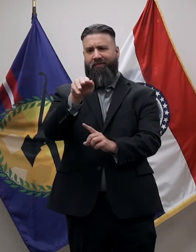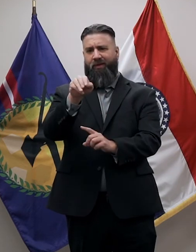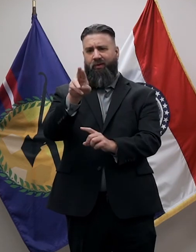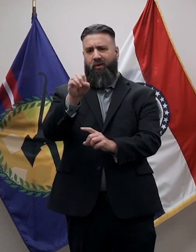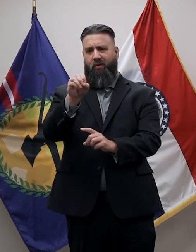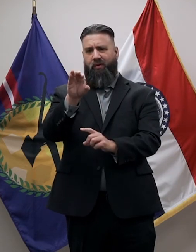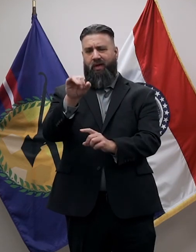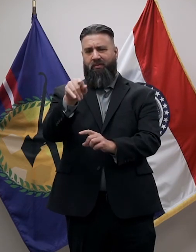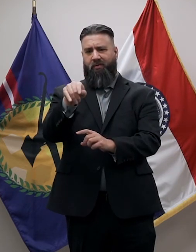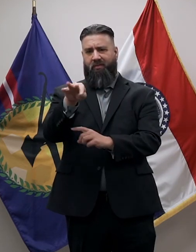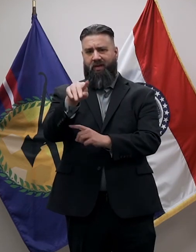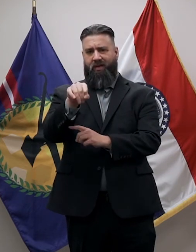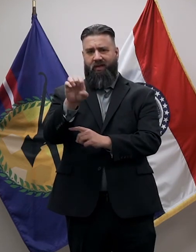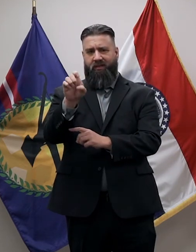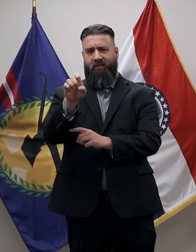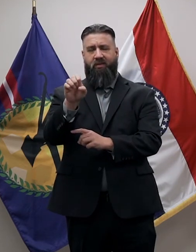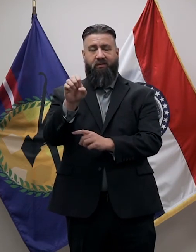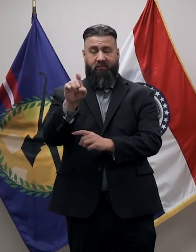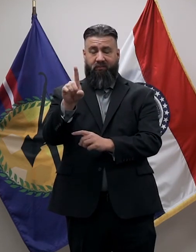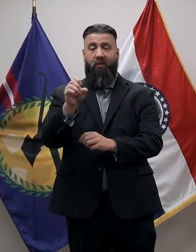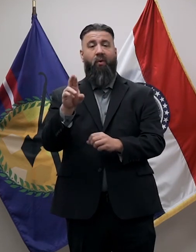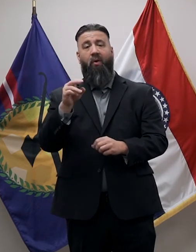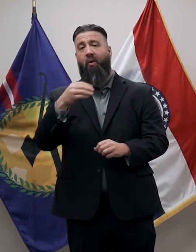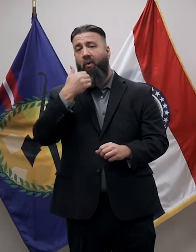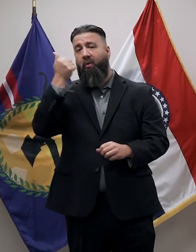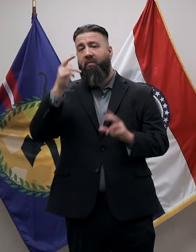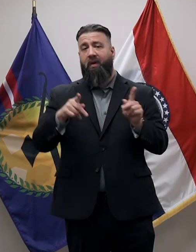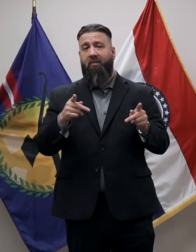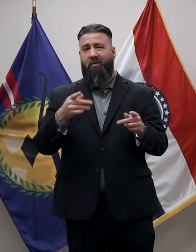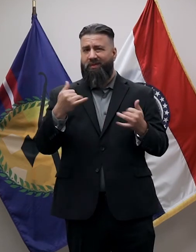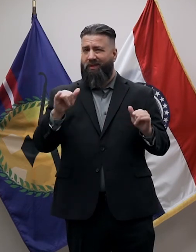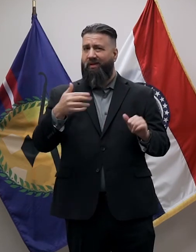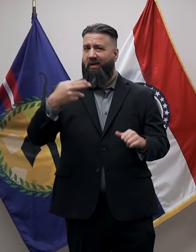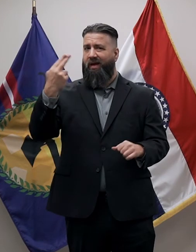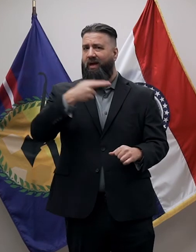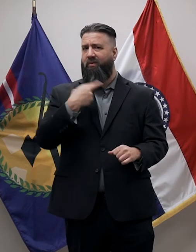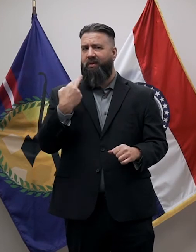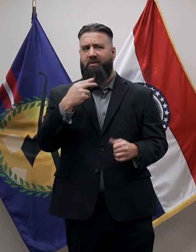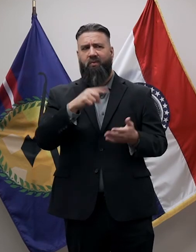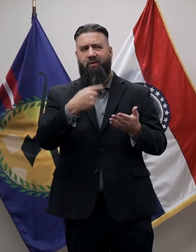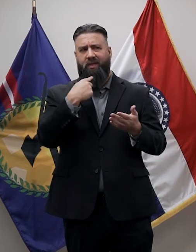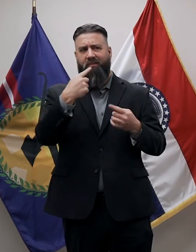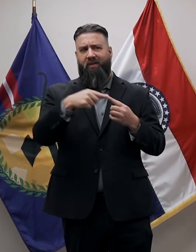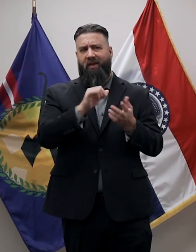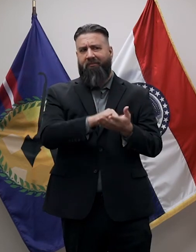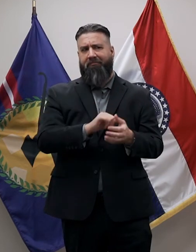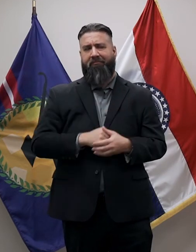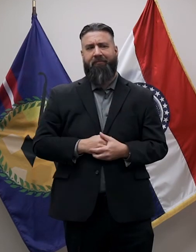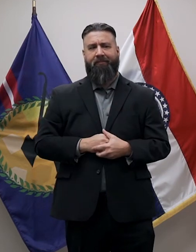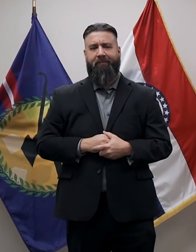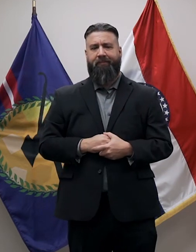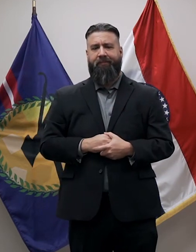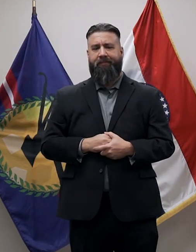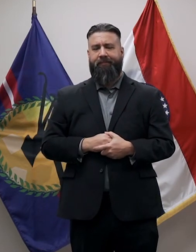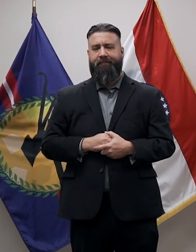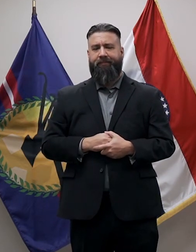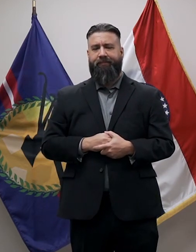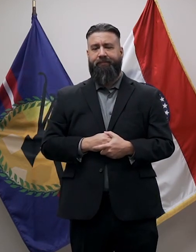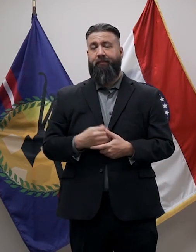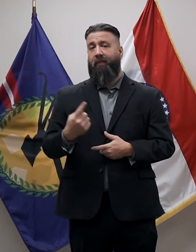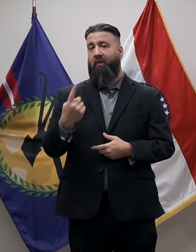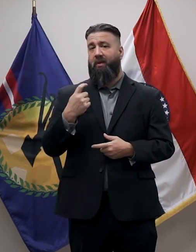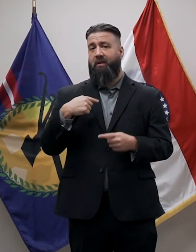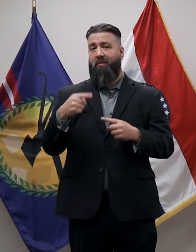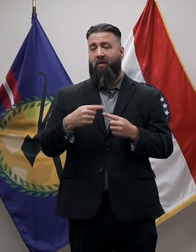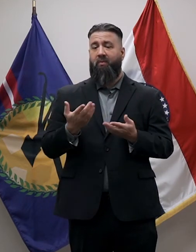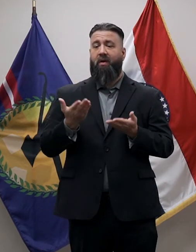after they've been vaccinated they're still at higher risk? What would you say to them about this decision if they're concerned? So the question is